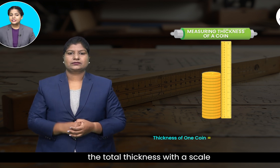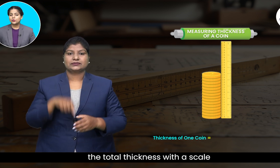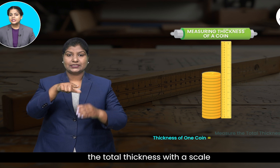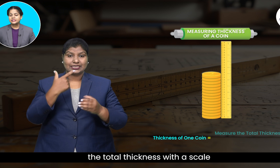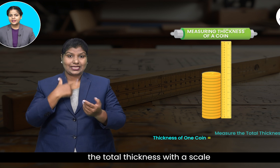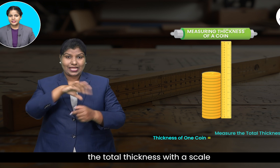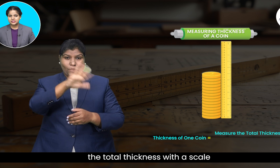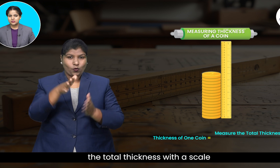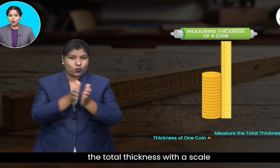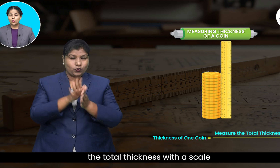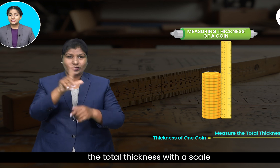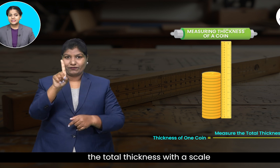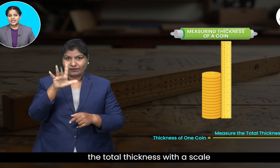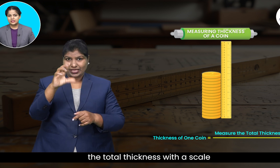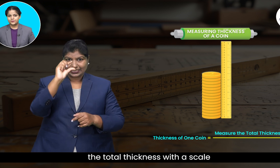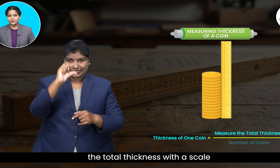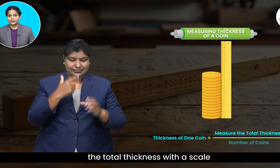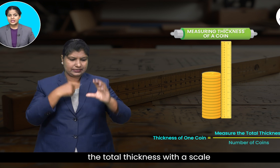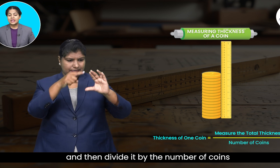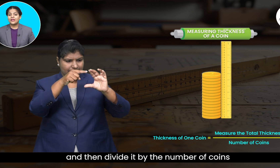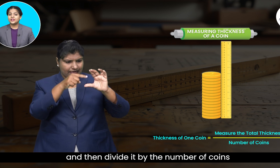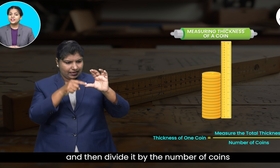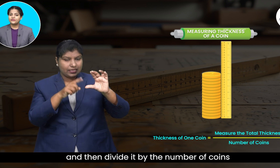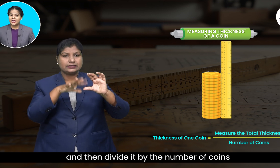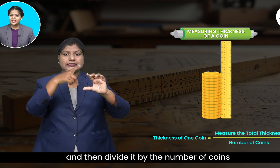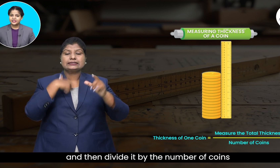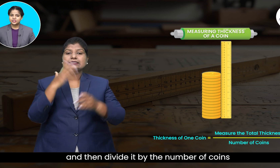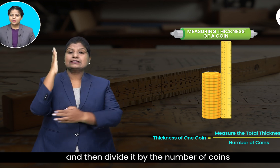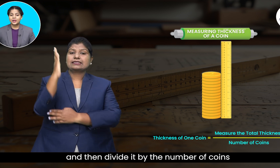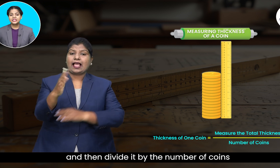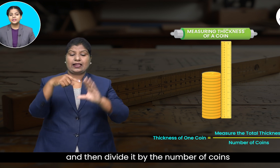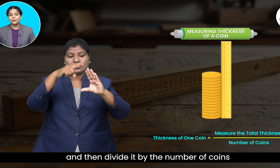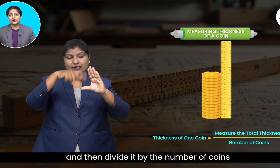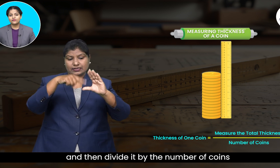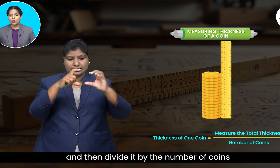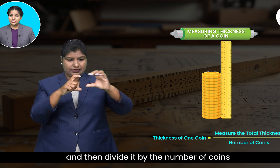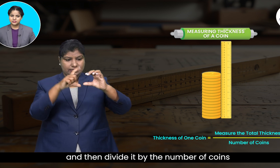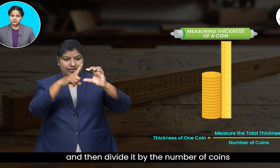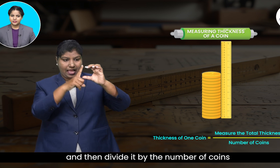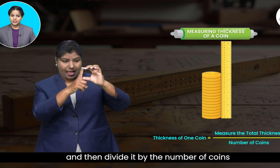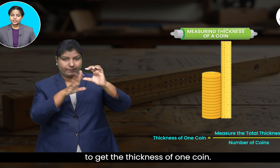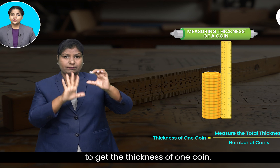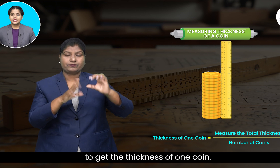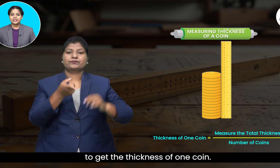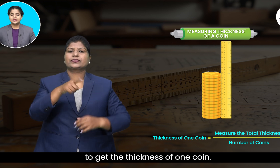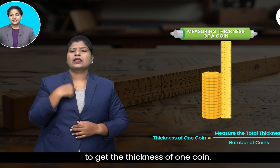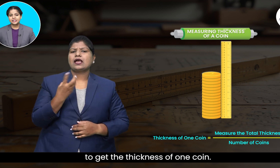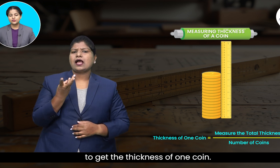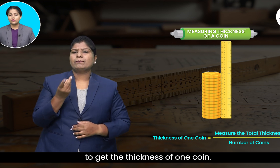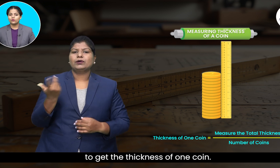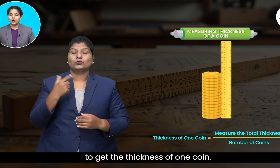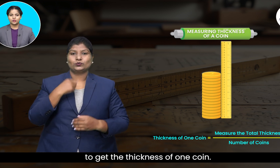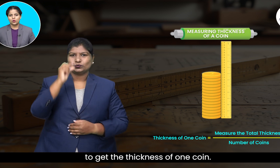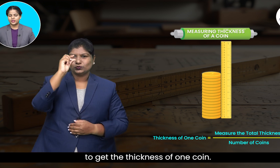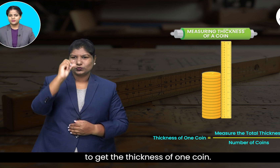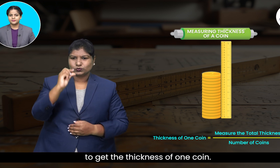Measure the total thickness with a scale and then divide it by the number of coins to get the thickness